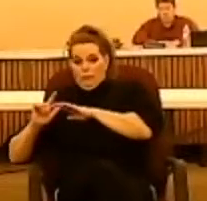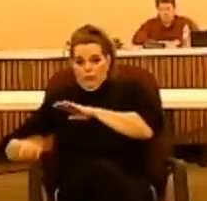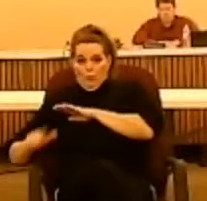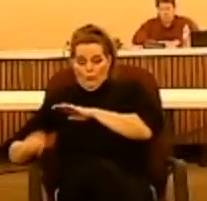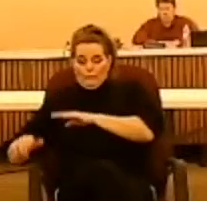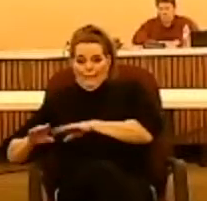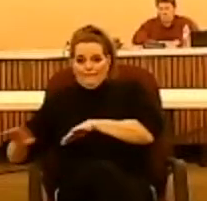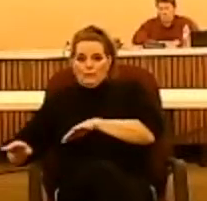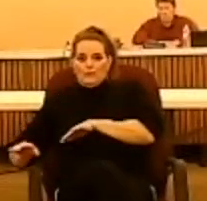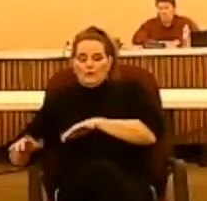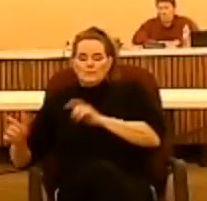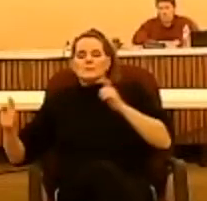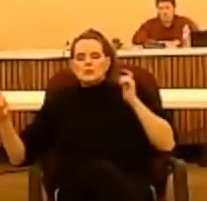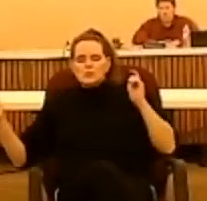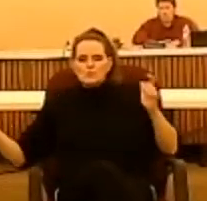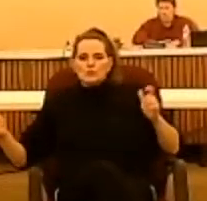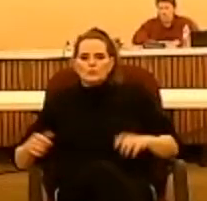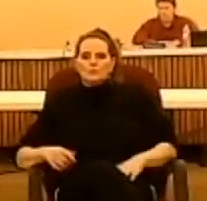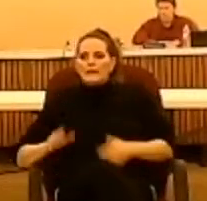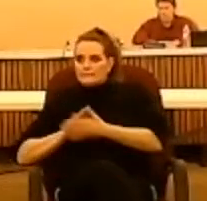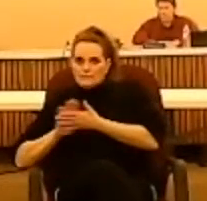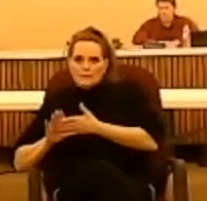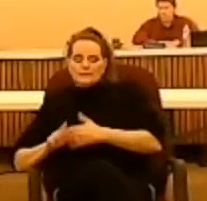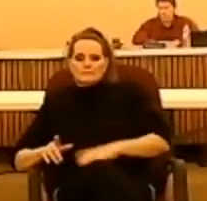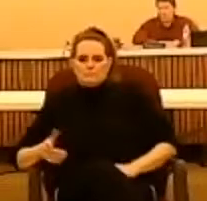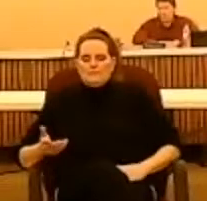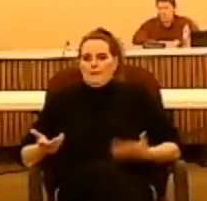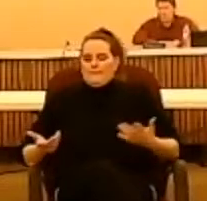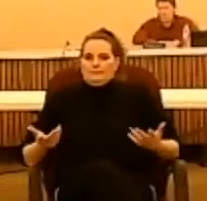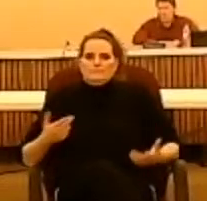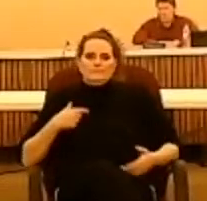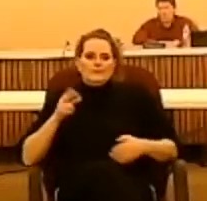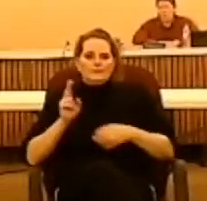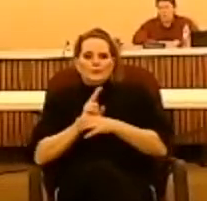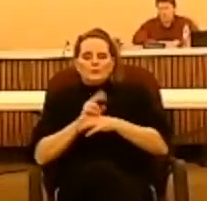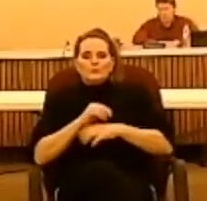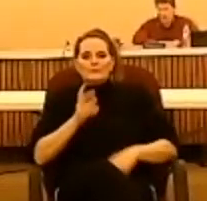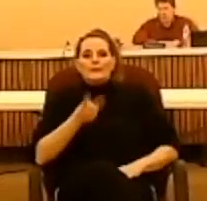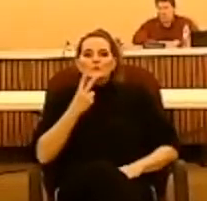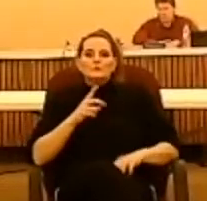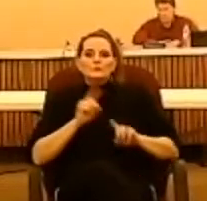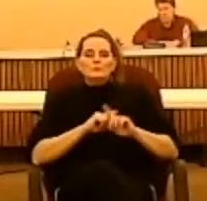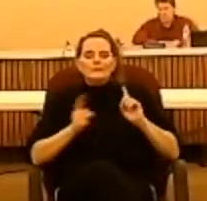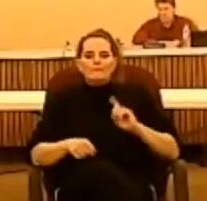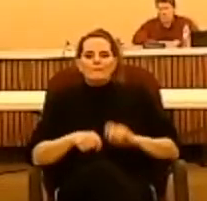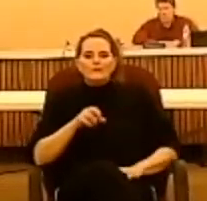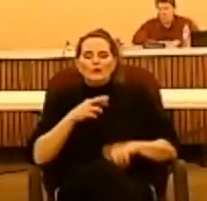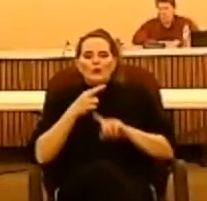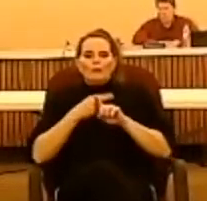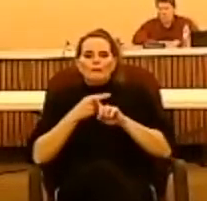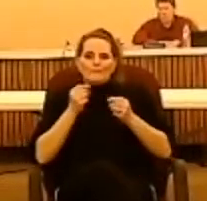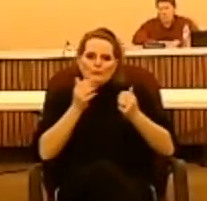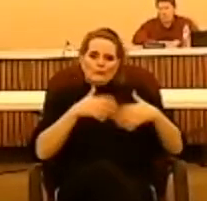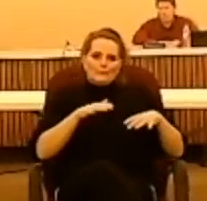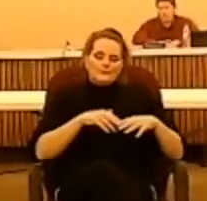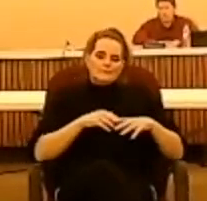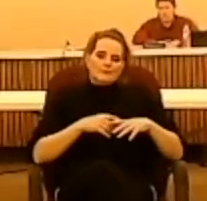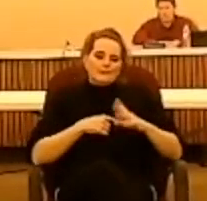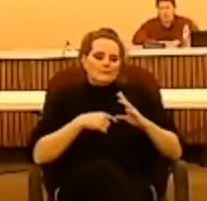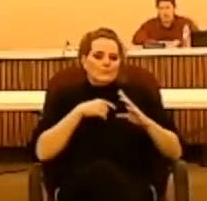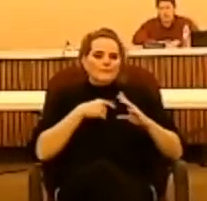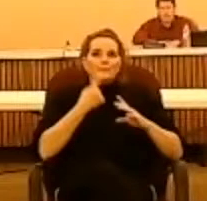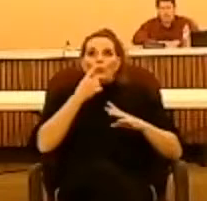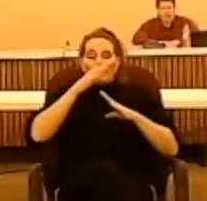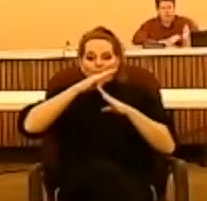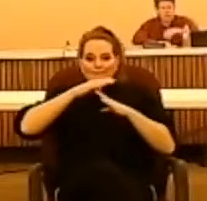It's a nice space down there too. I mean, you could almost be do it as 2 rentals, one at the Exactly. top, or one at the top, one at the bottom. And